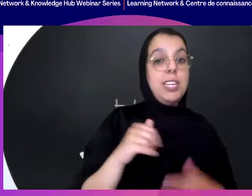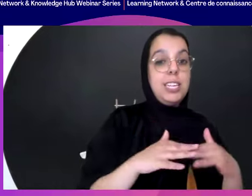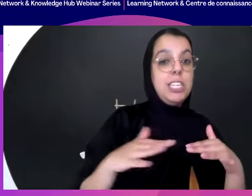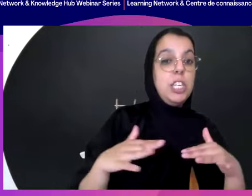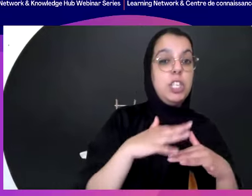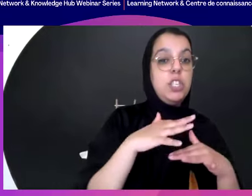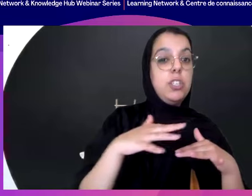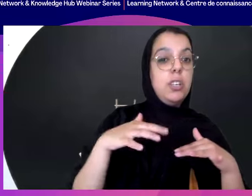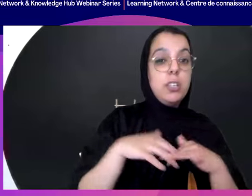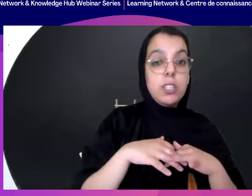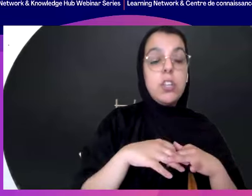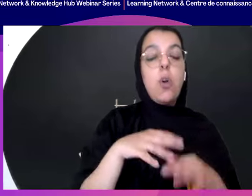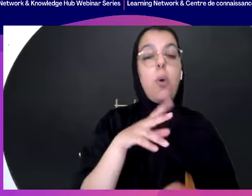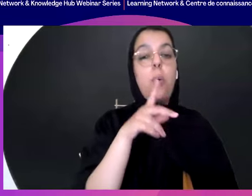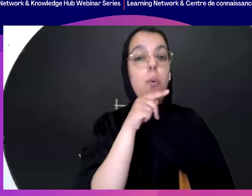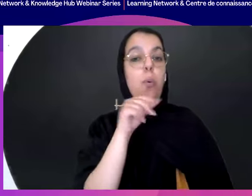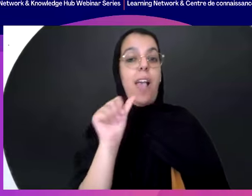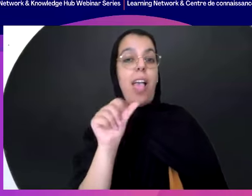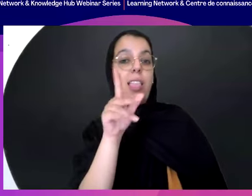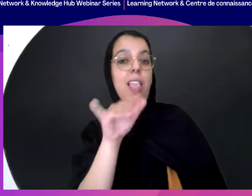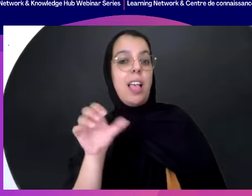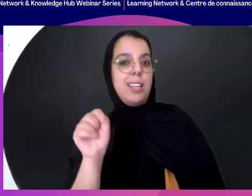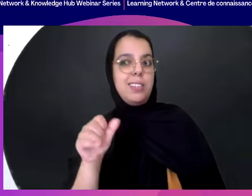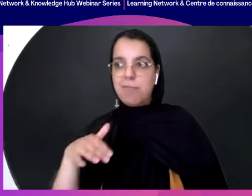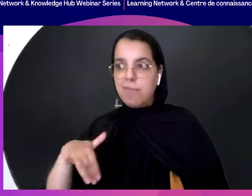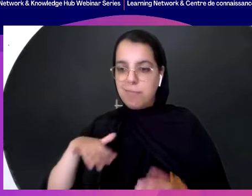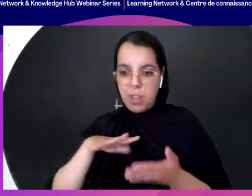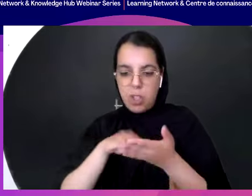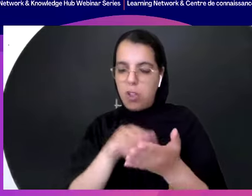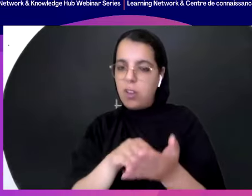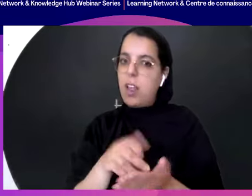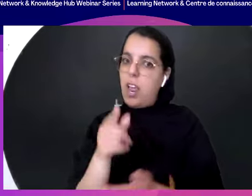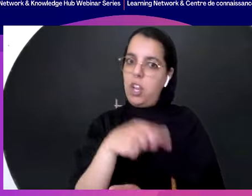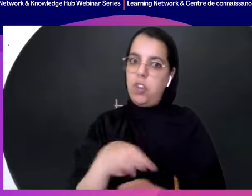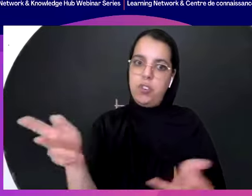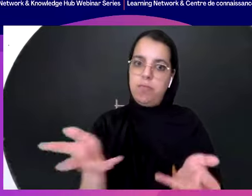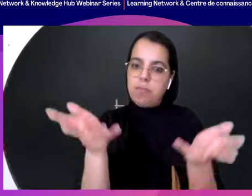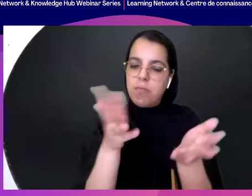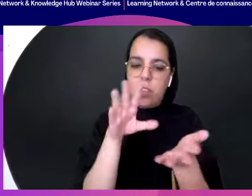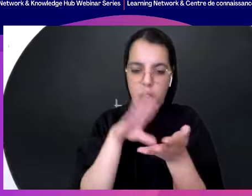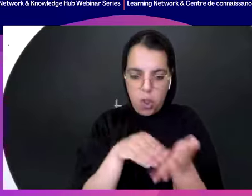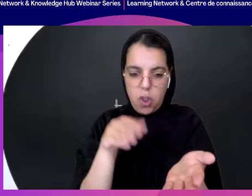this, I really encourage you to learn more and to